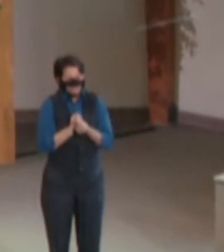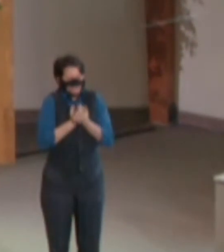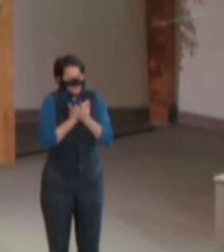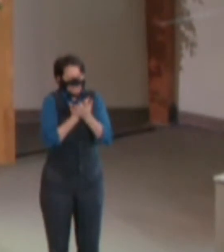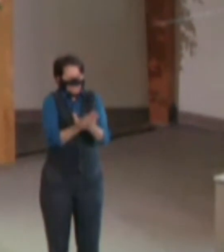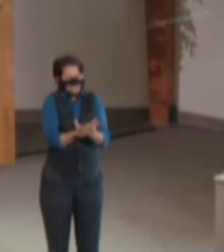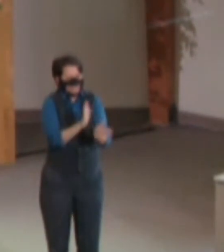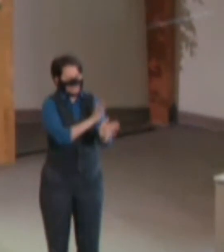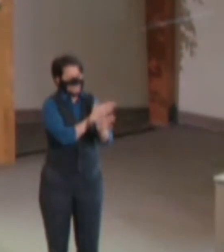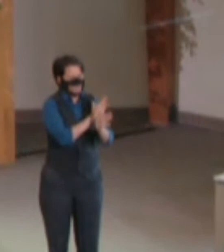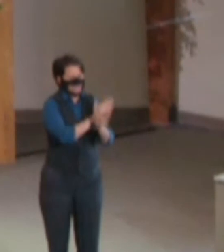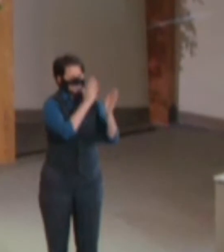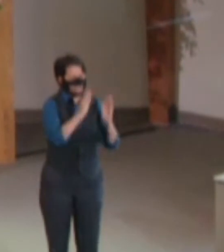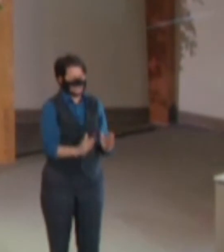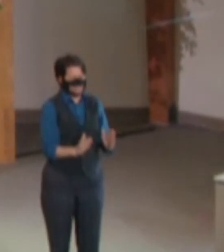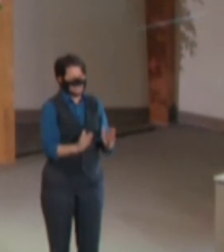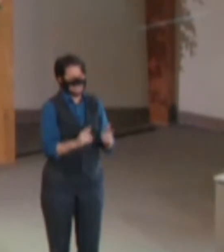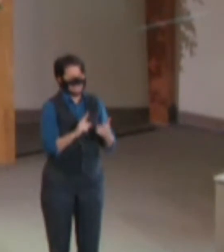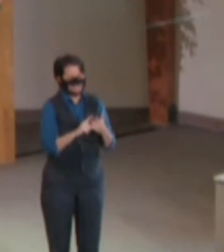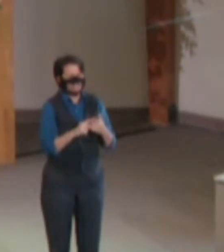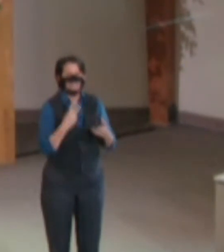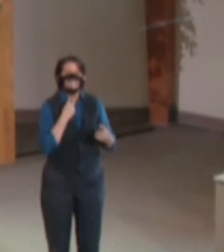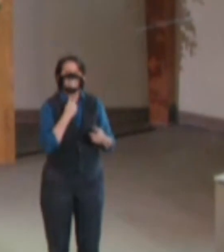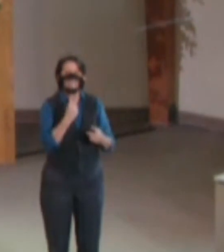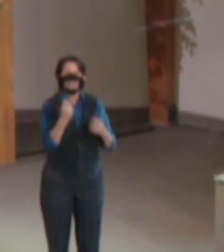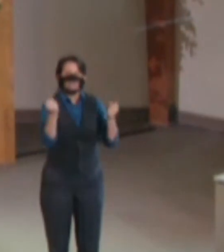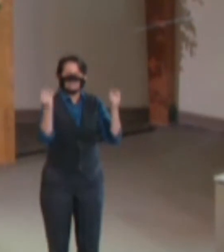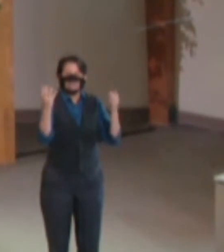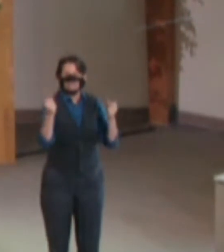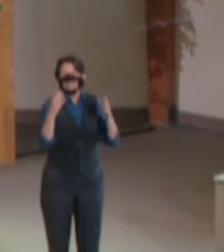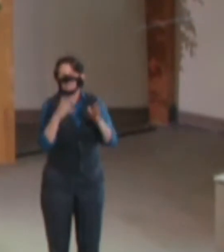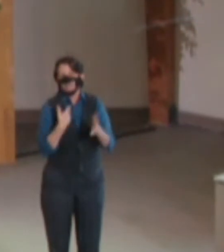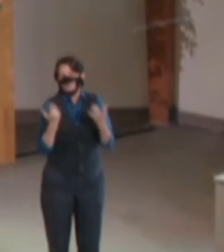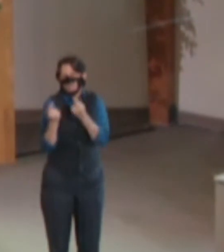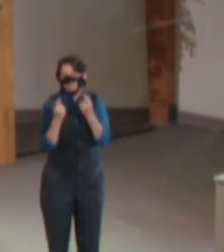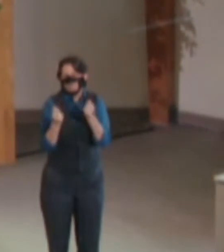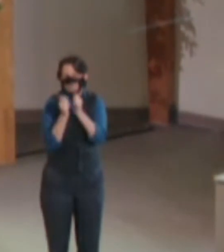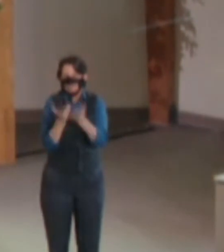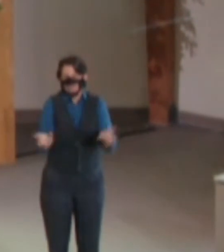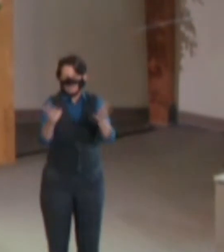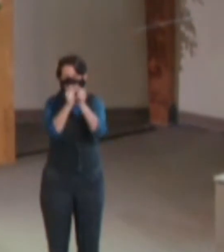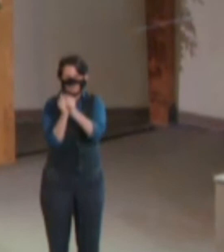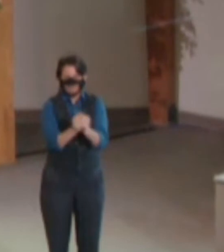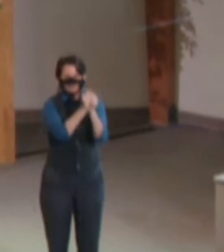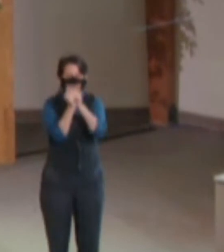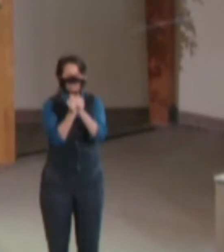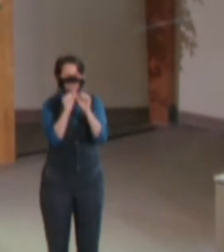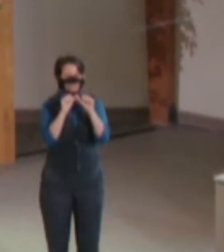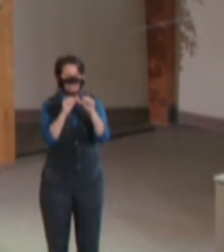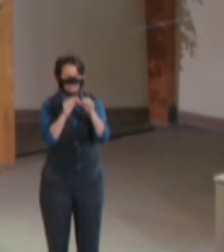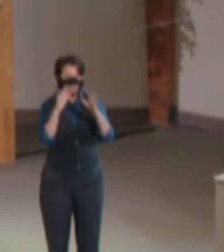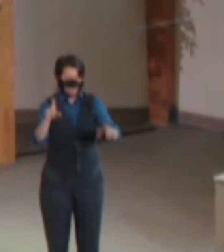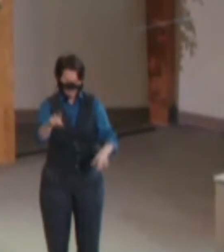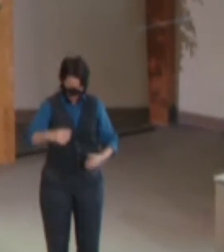the musicians and the vocalists and what we do here together to just really feed your soul and inspire